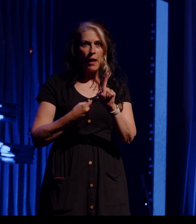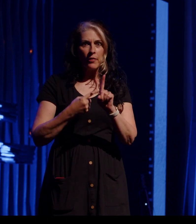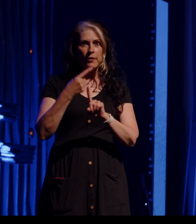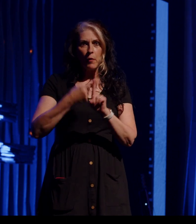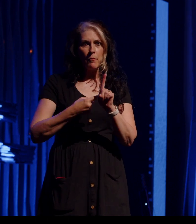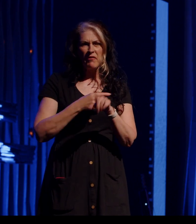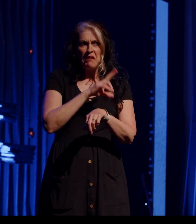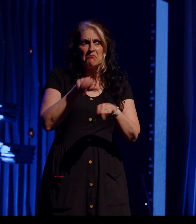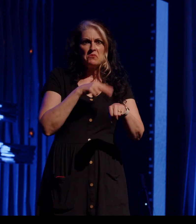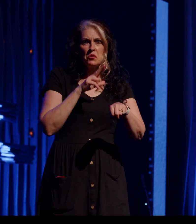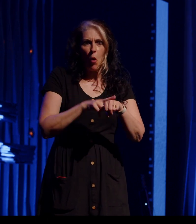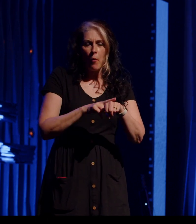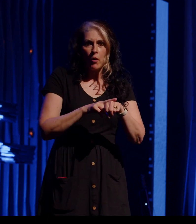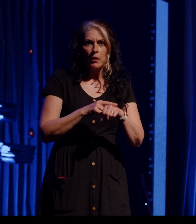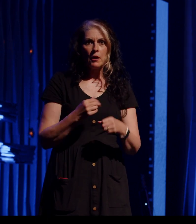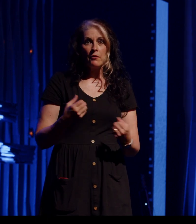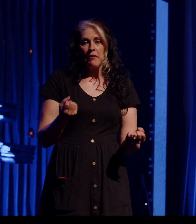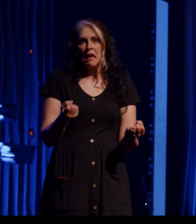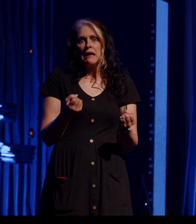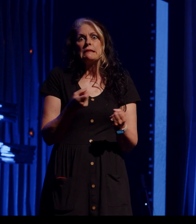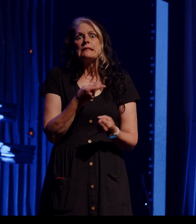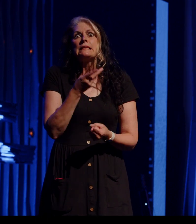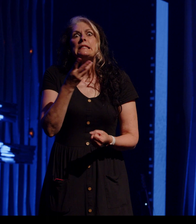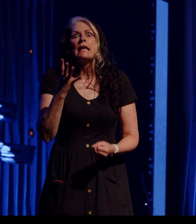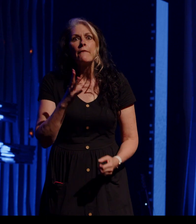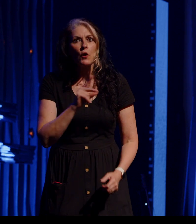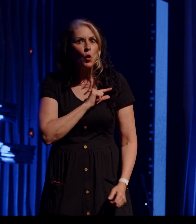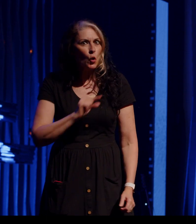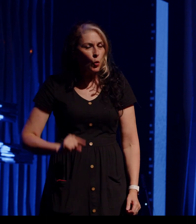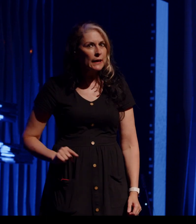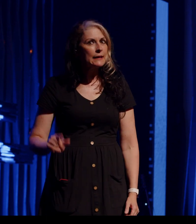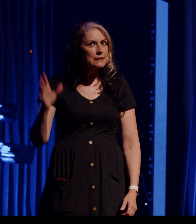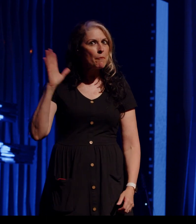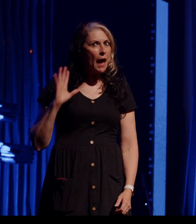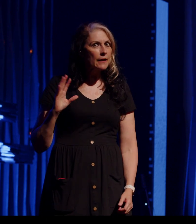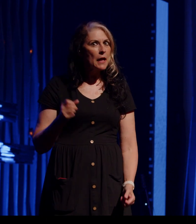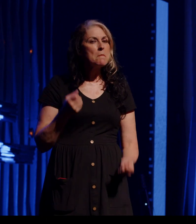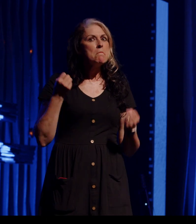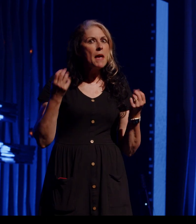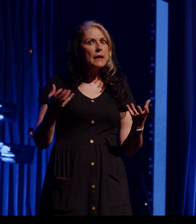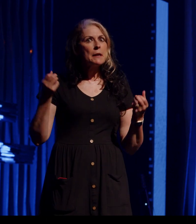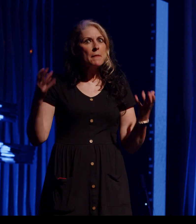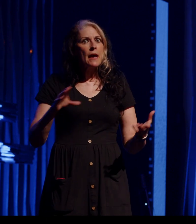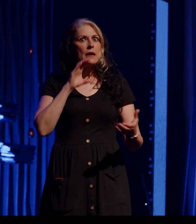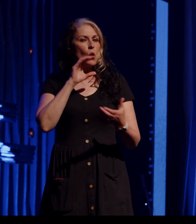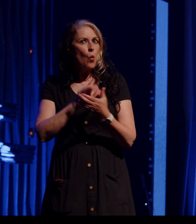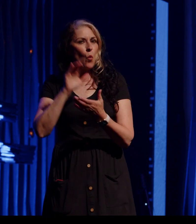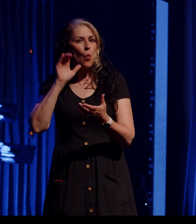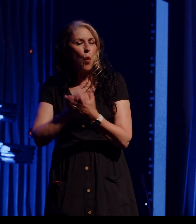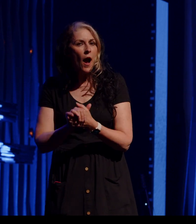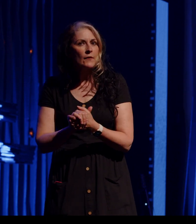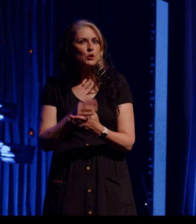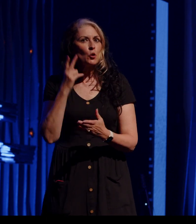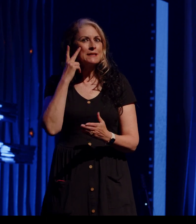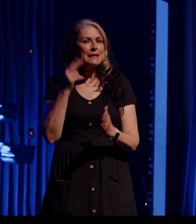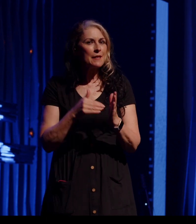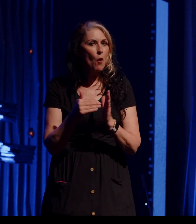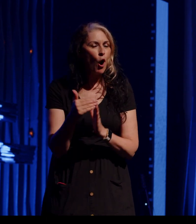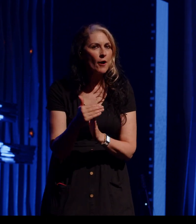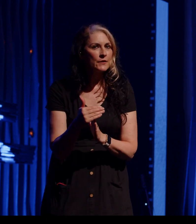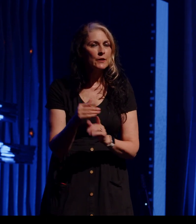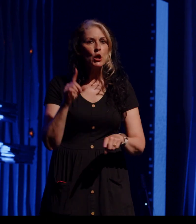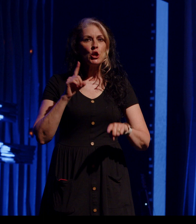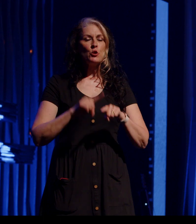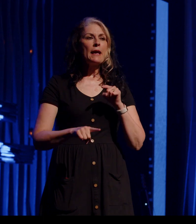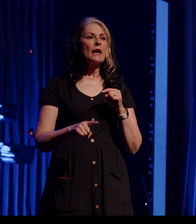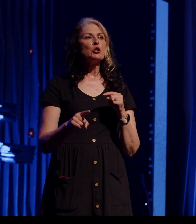unusual because they had lots of queens at that time. He had lots of wives, and so you didn't see him all the time. In fact, you